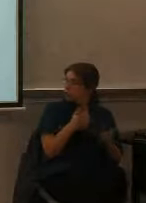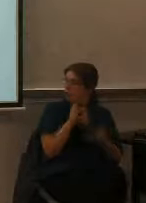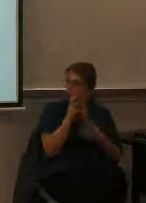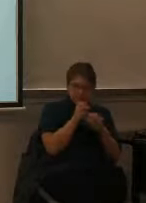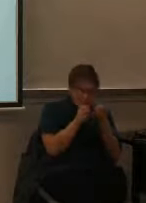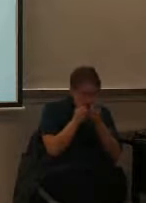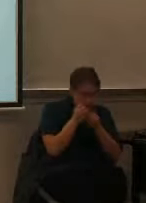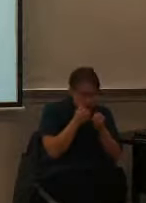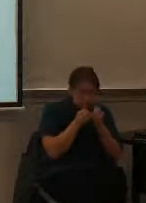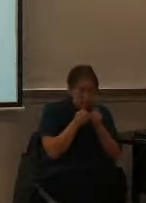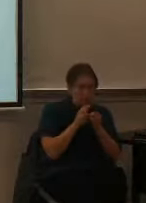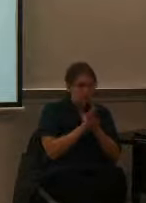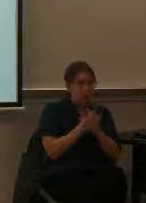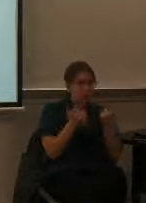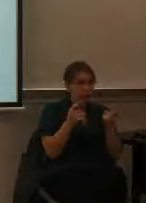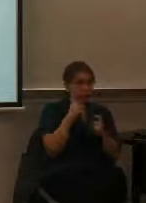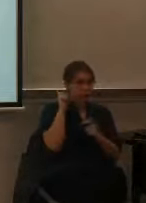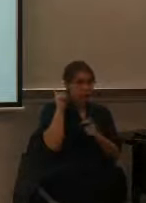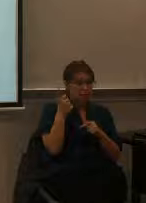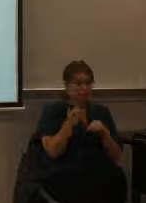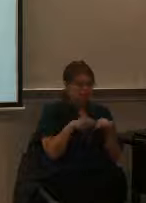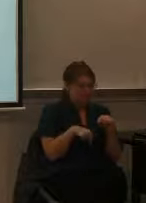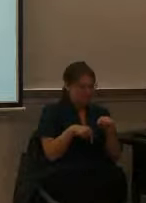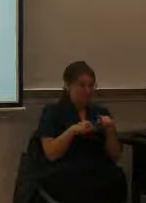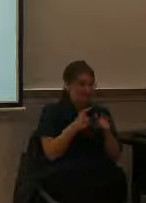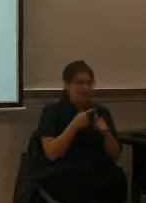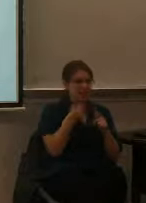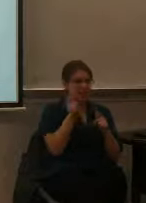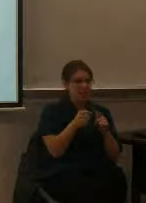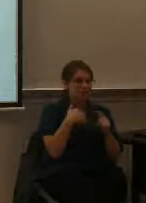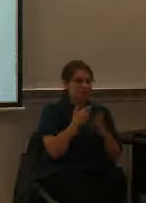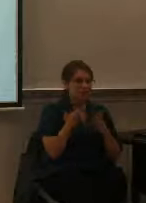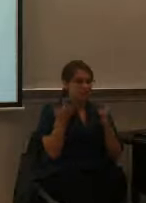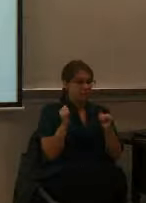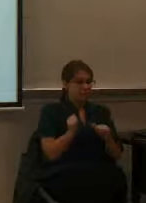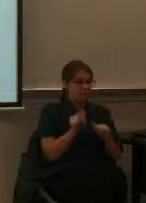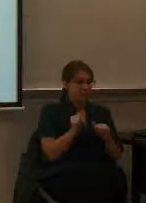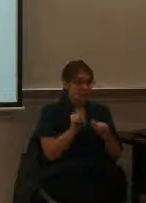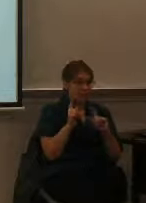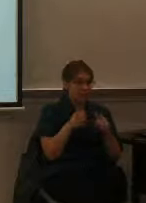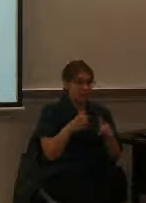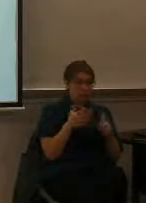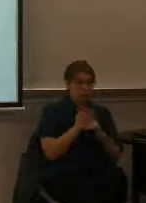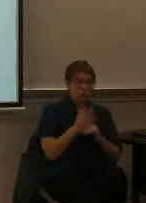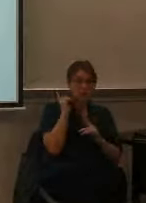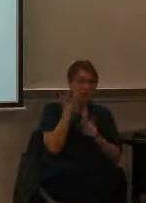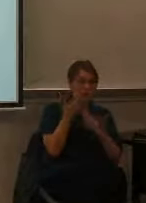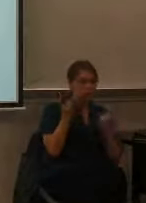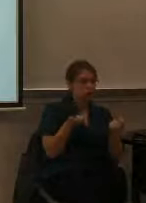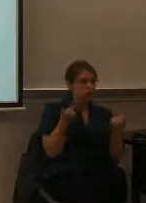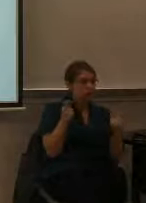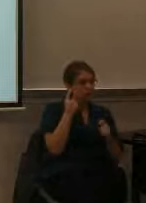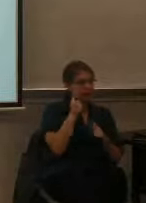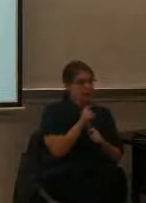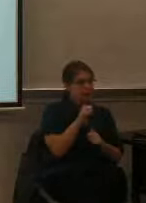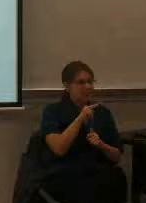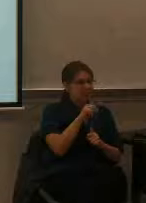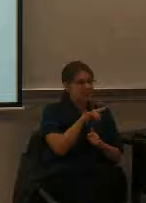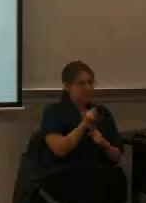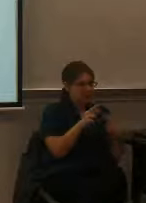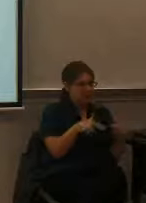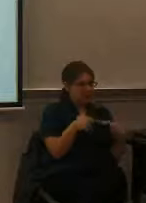scrape it off. And it gets too big for them, and they can't. Then you've got to have something that can actually pierce these things, because these are too big for the